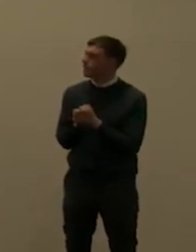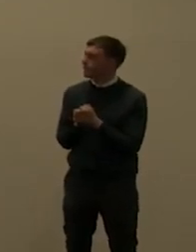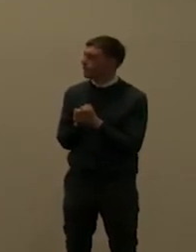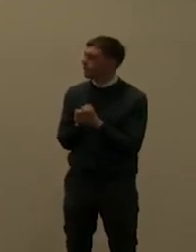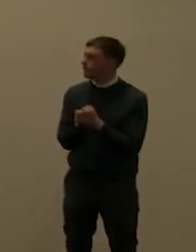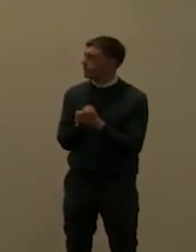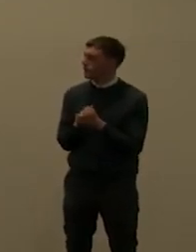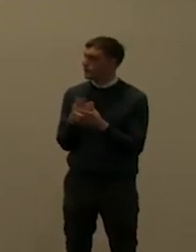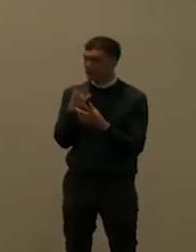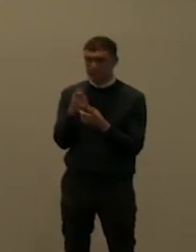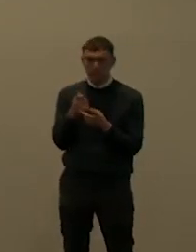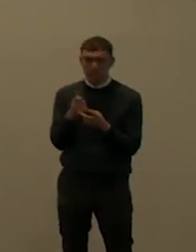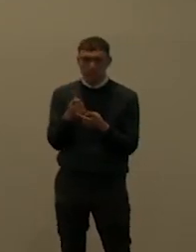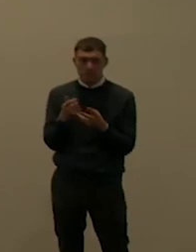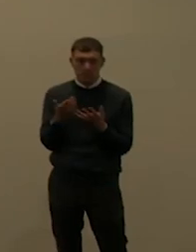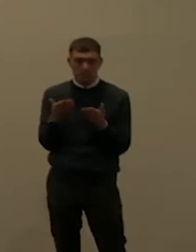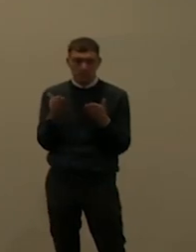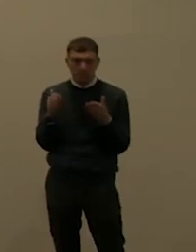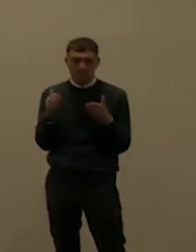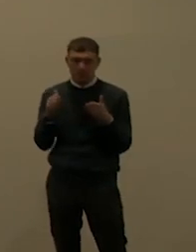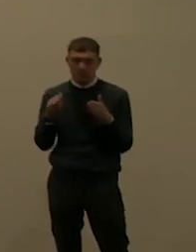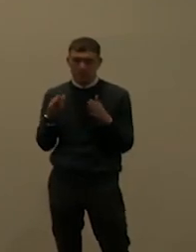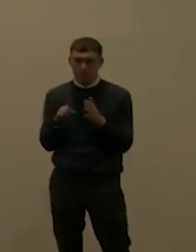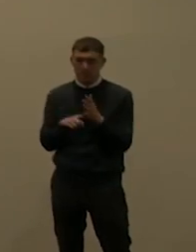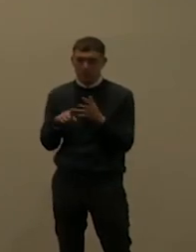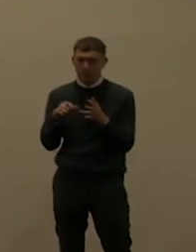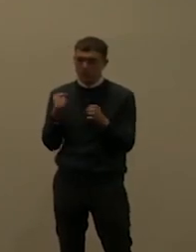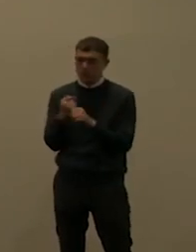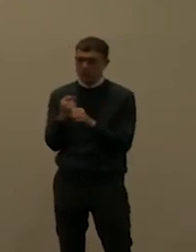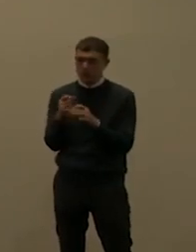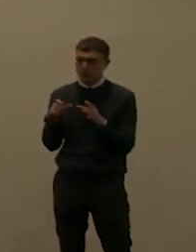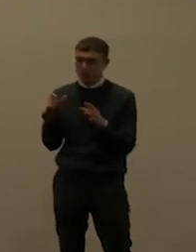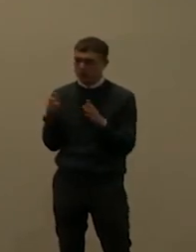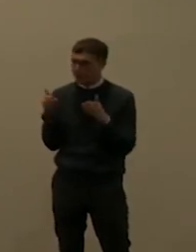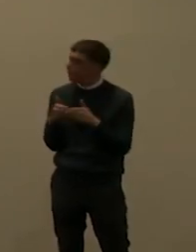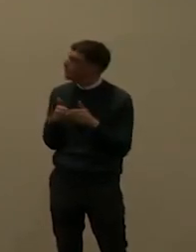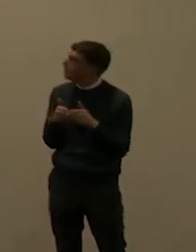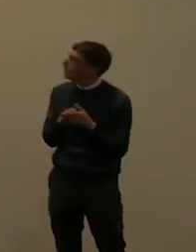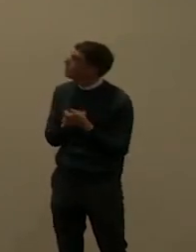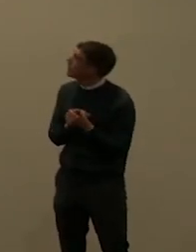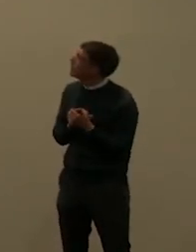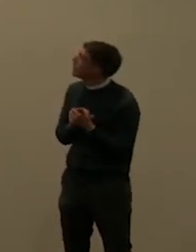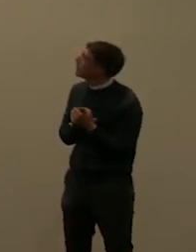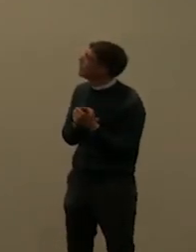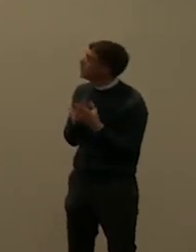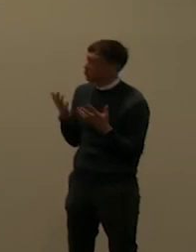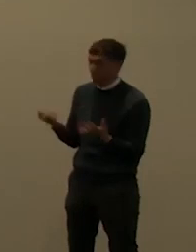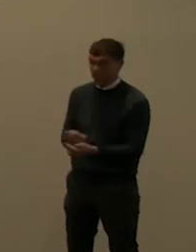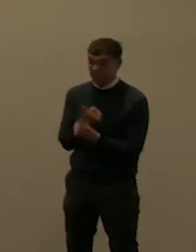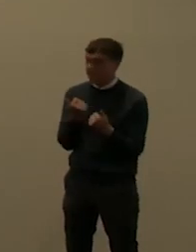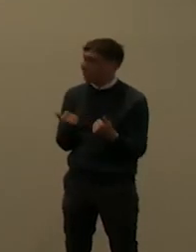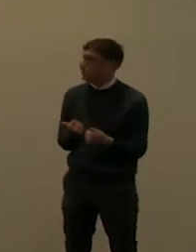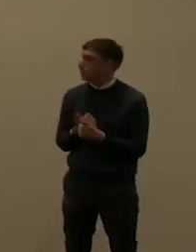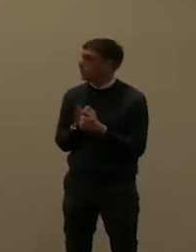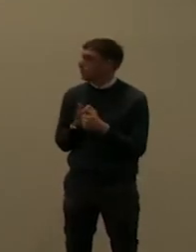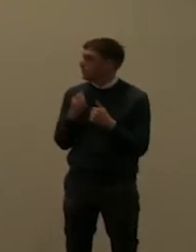supported. You can execute a logic app and so on. Okay, so that's it about